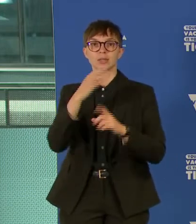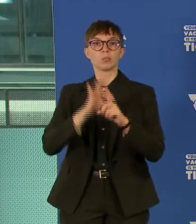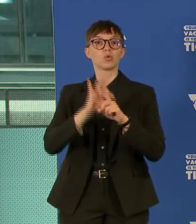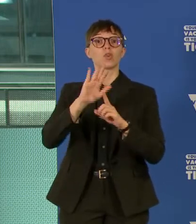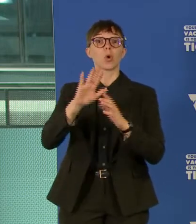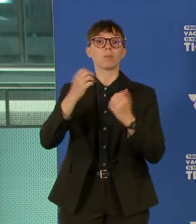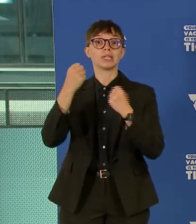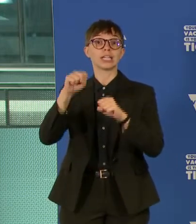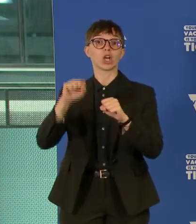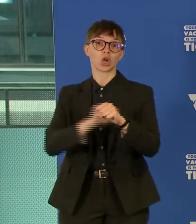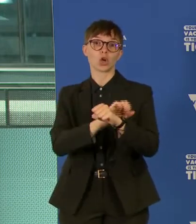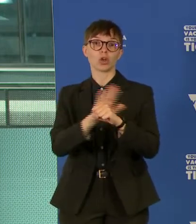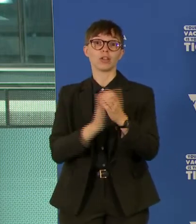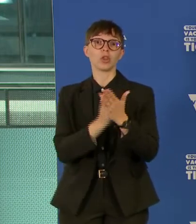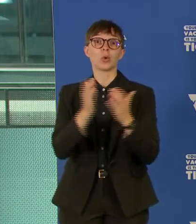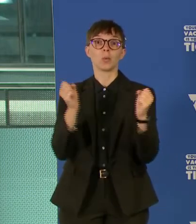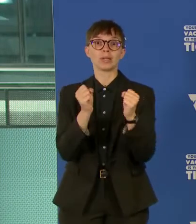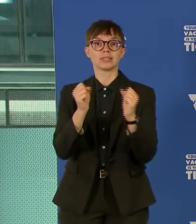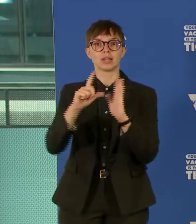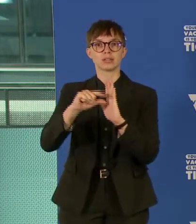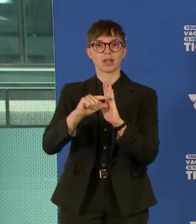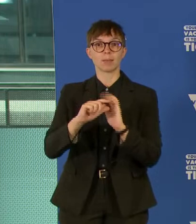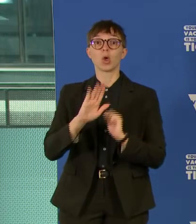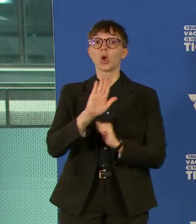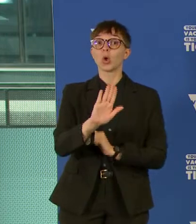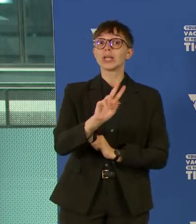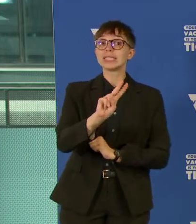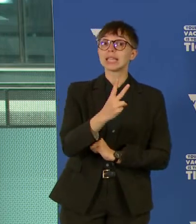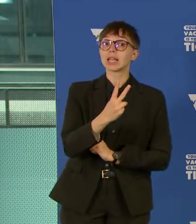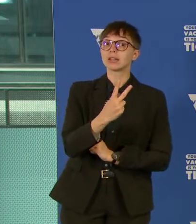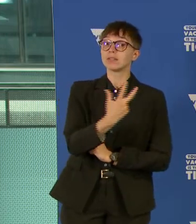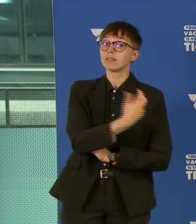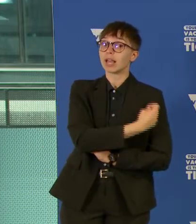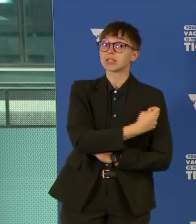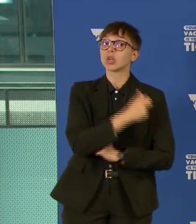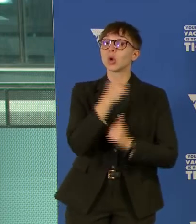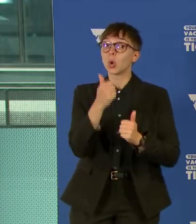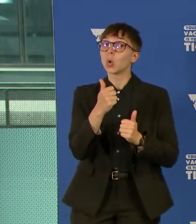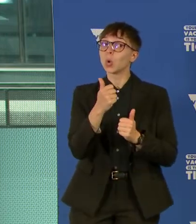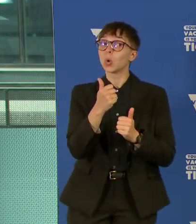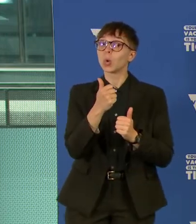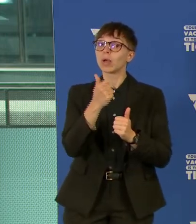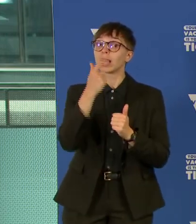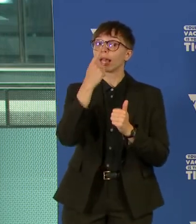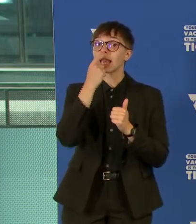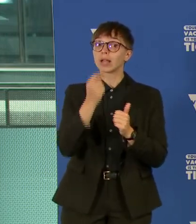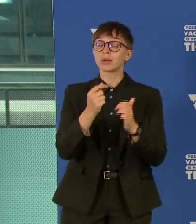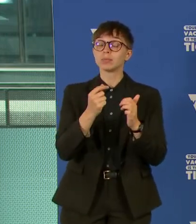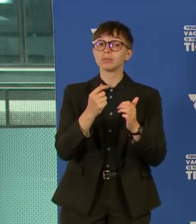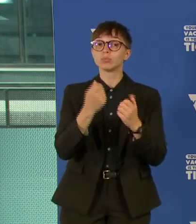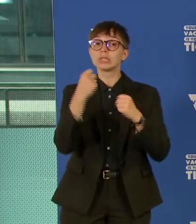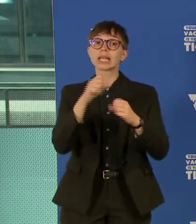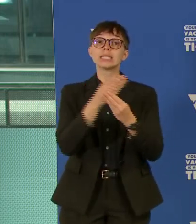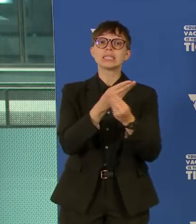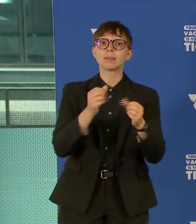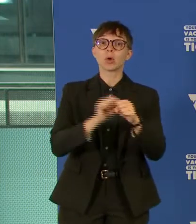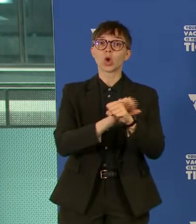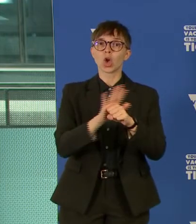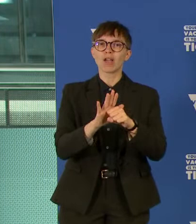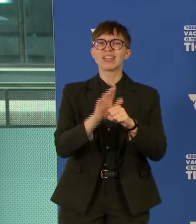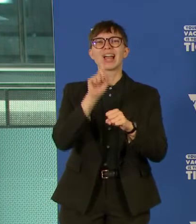dose protection is good protection against severe illness and hospitalisation, but it does wane over time. So if it's been a few